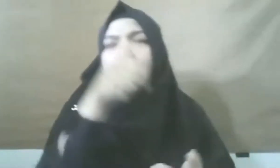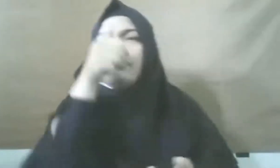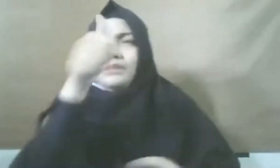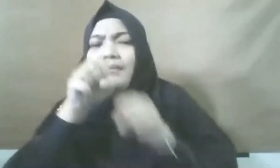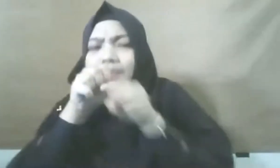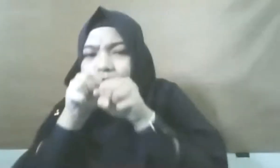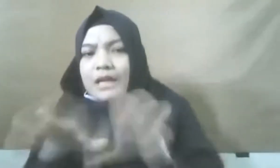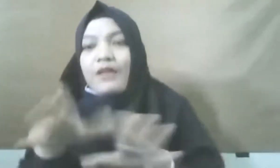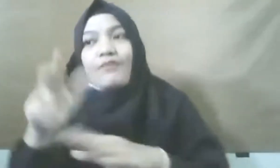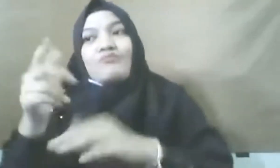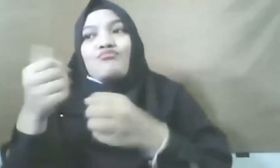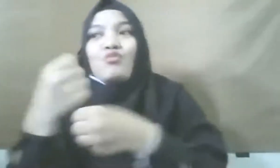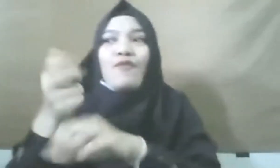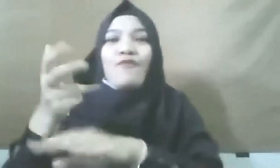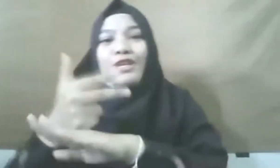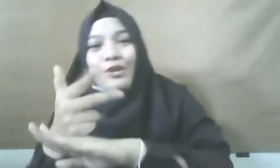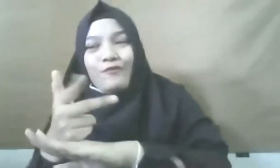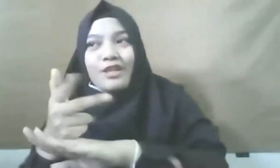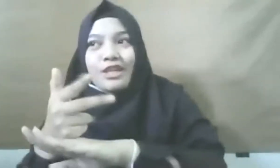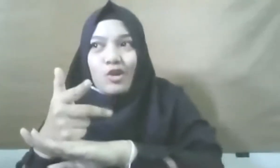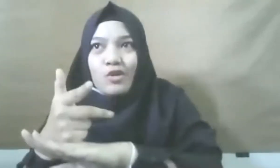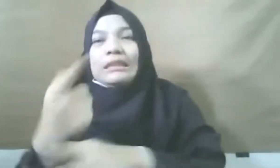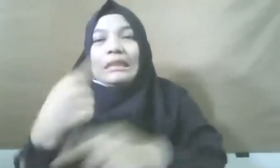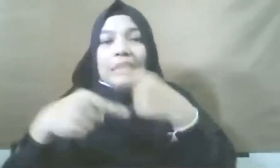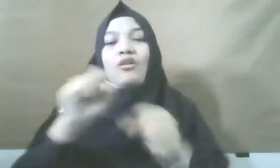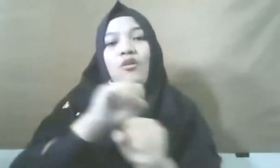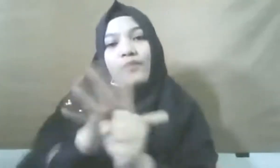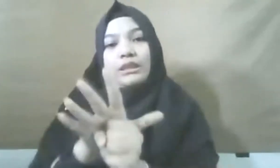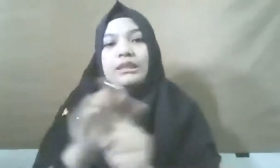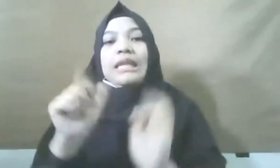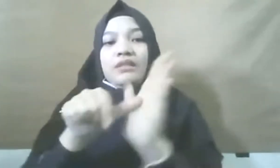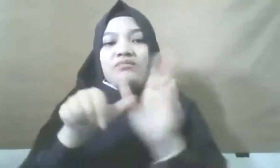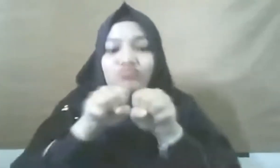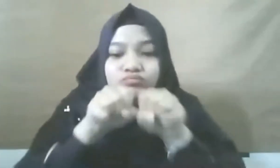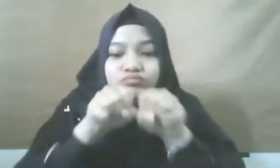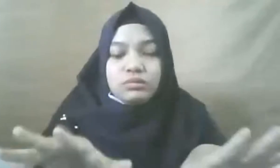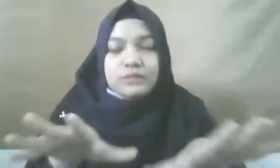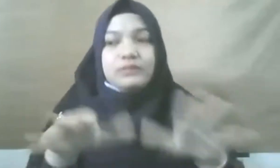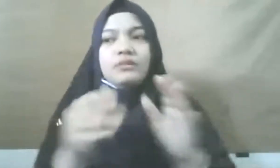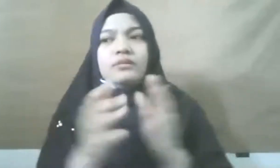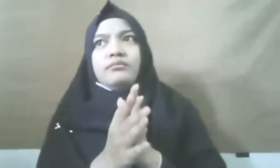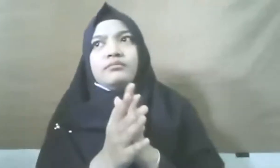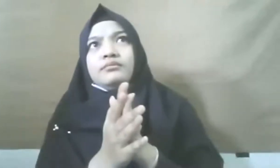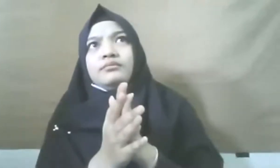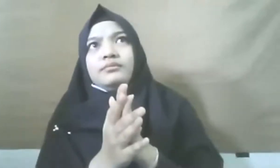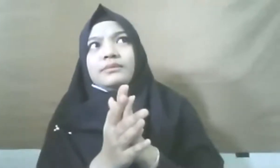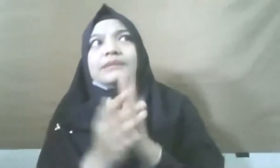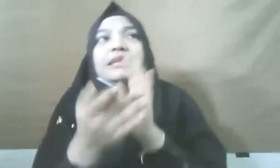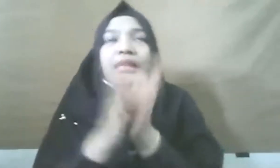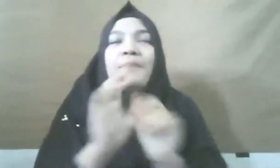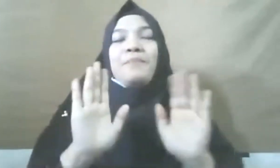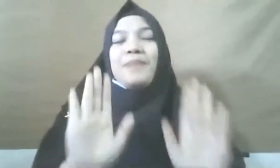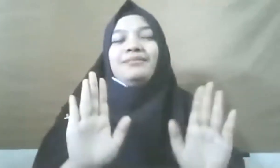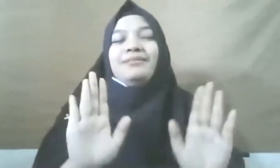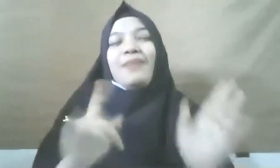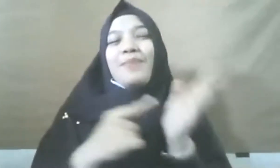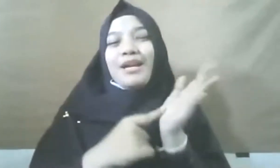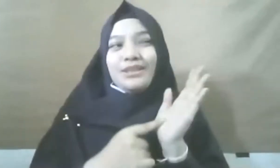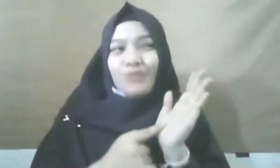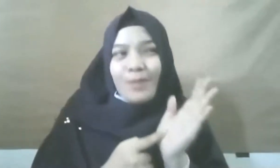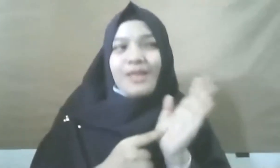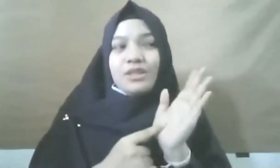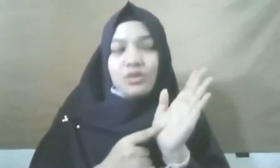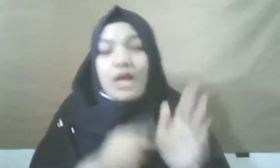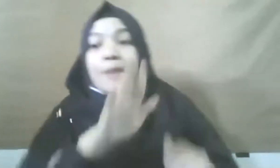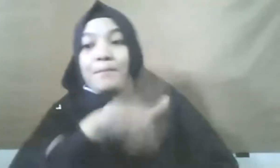I'm lecturer, so some of my friend lecturers, so most of our students stay at home, so we just make a challenge for them